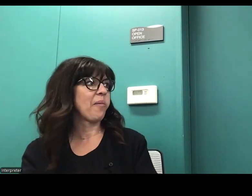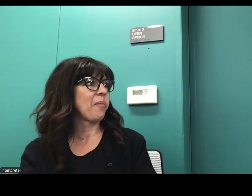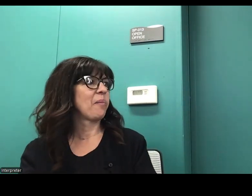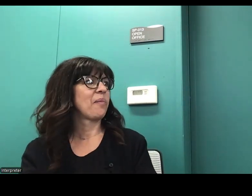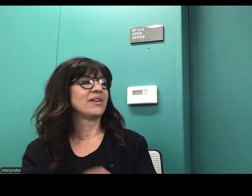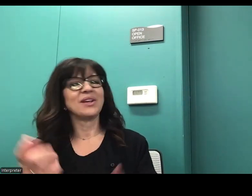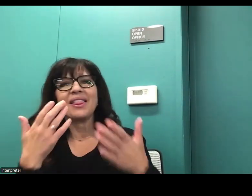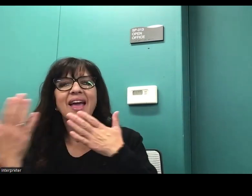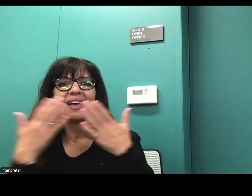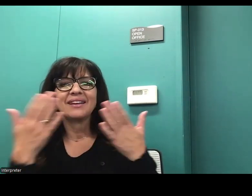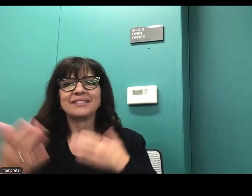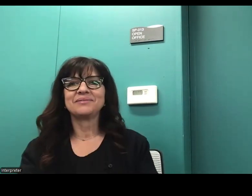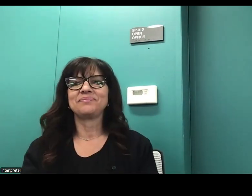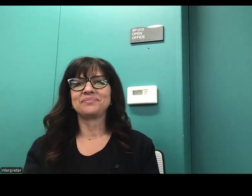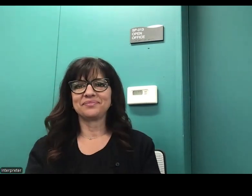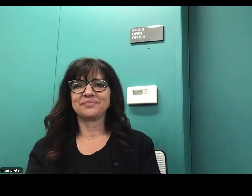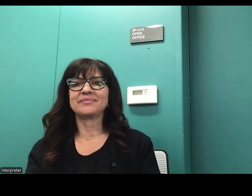Thank